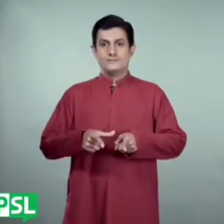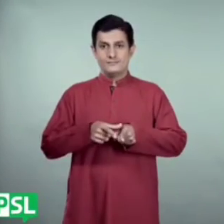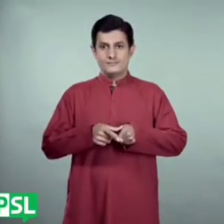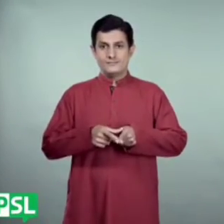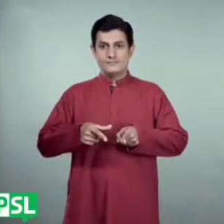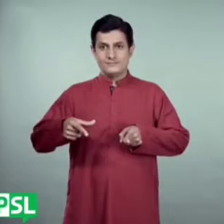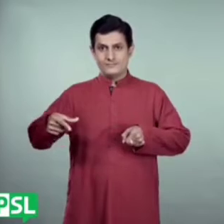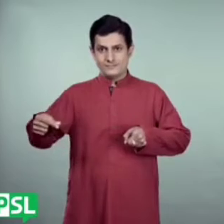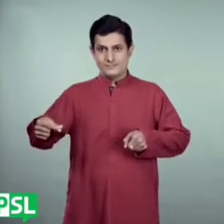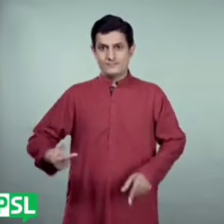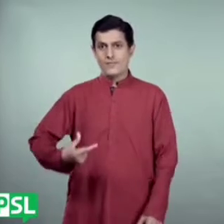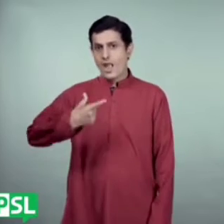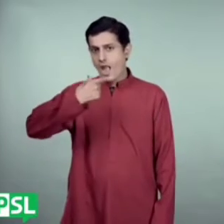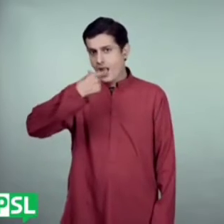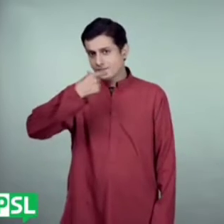pie sleeves,